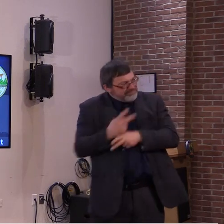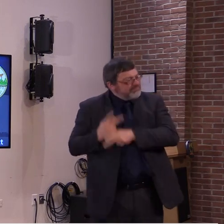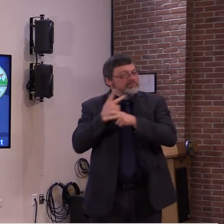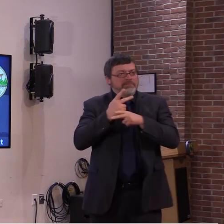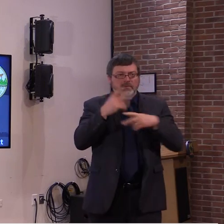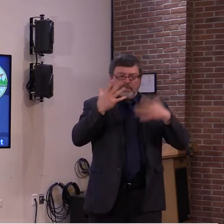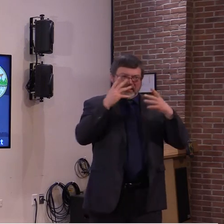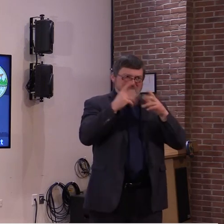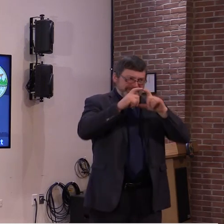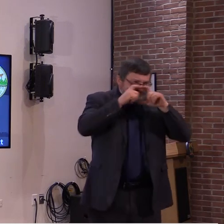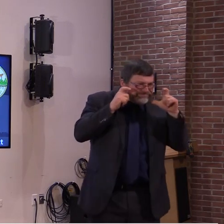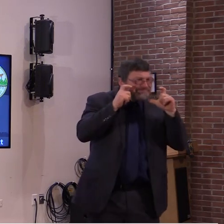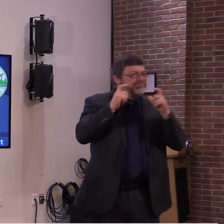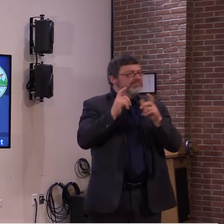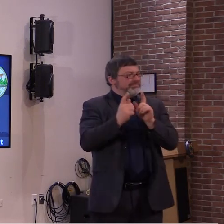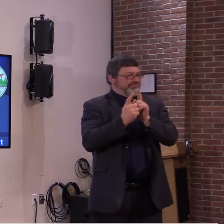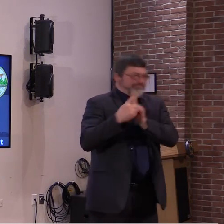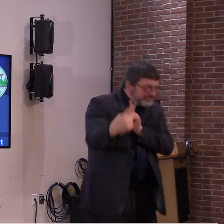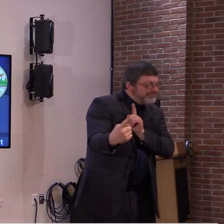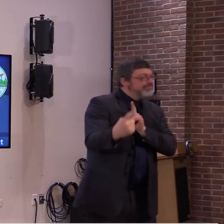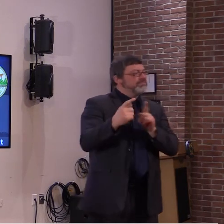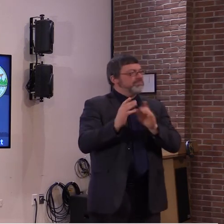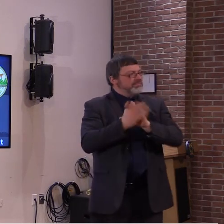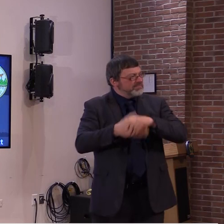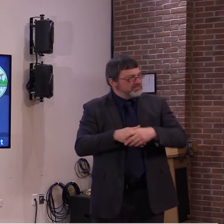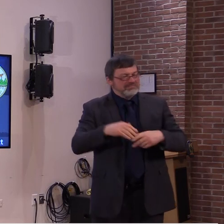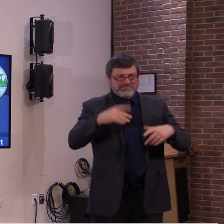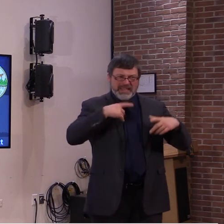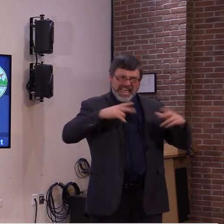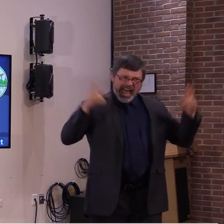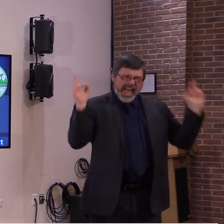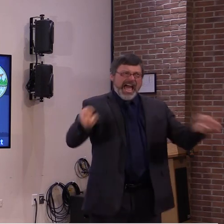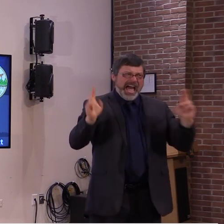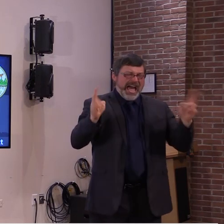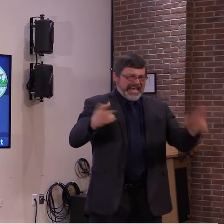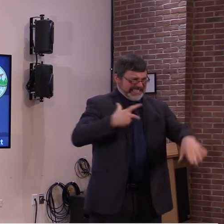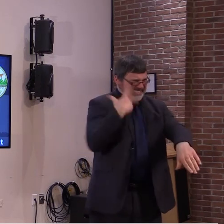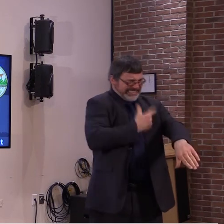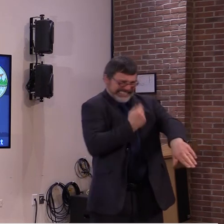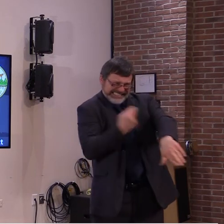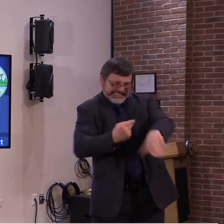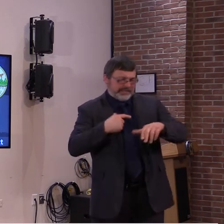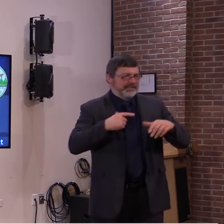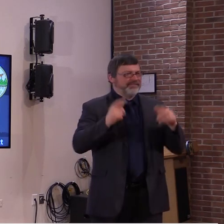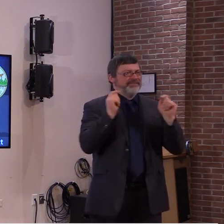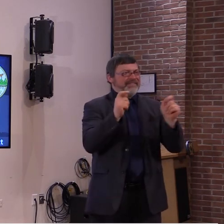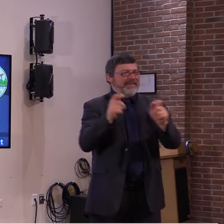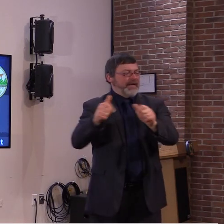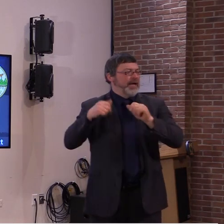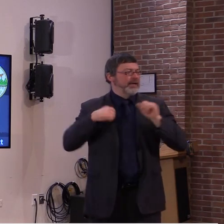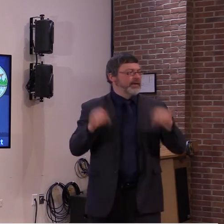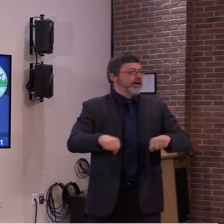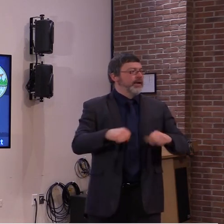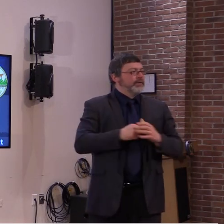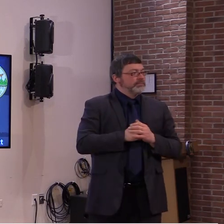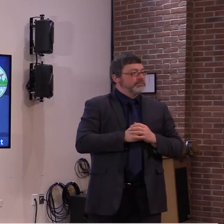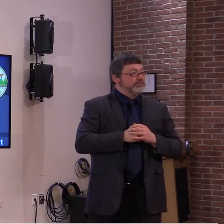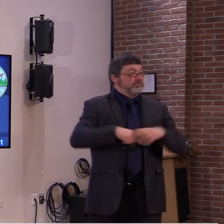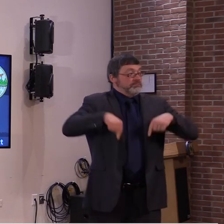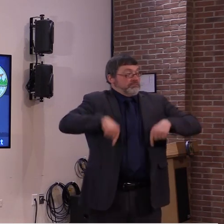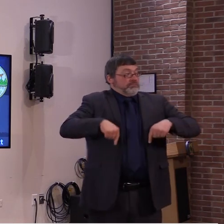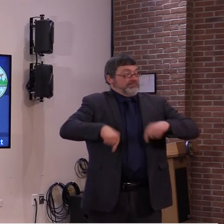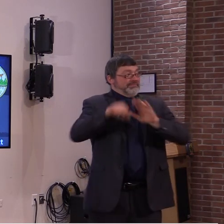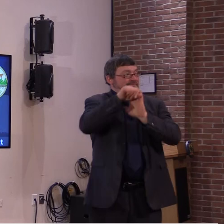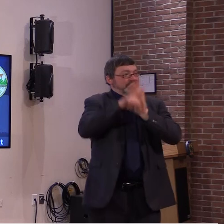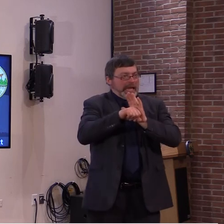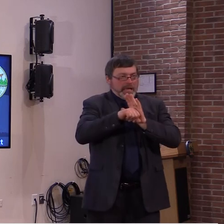vaccinated. Now, we have not seen this variant in Vermont yet. I fully expect we